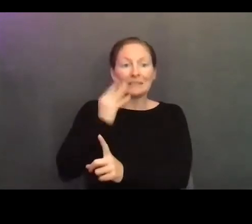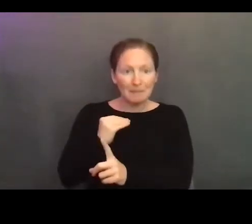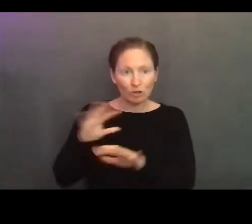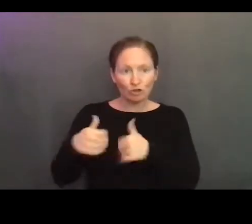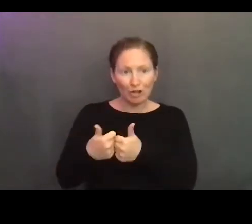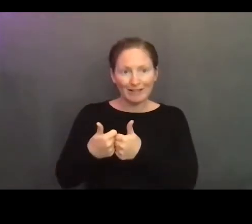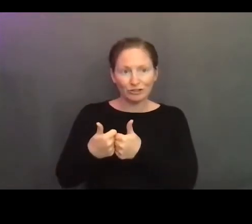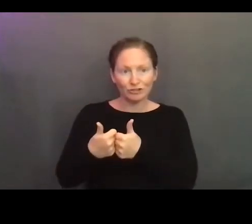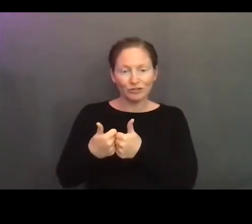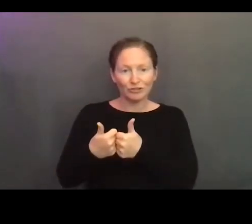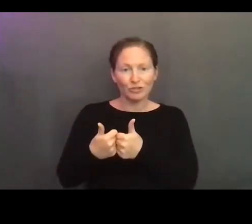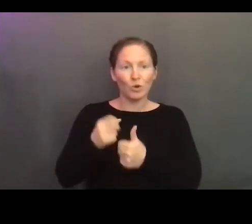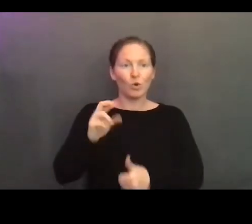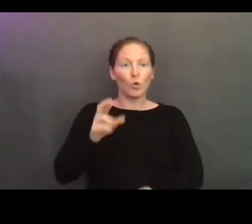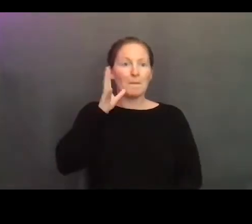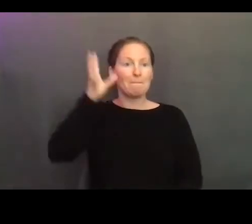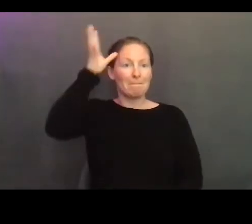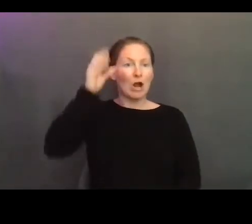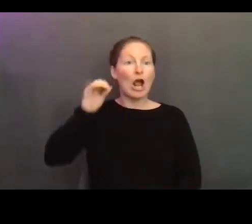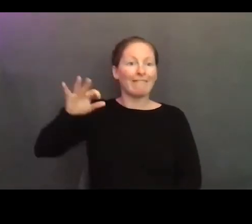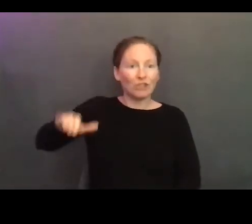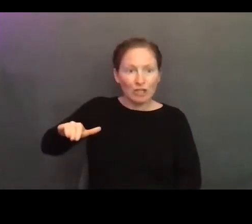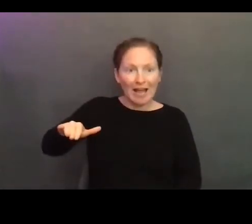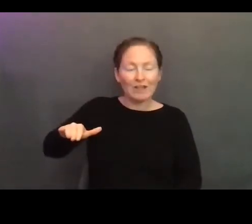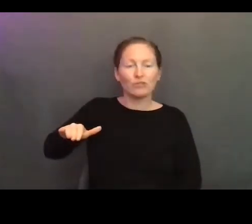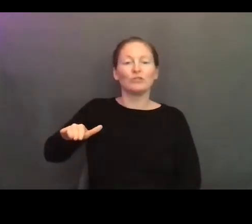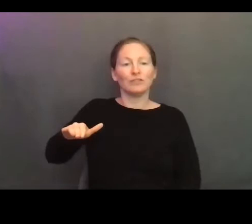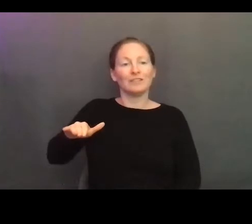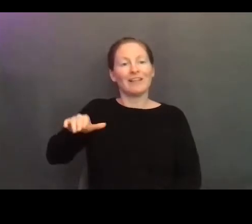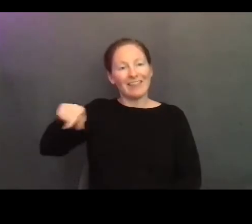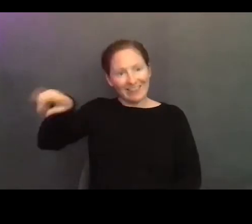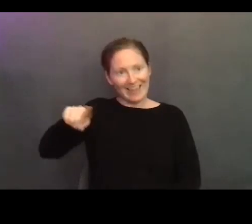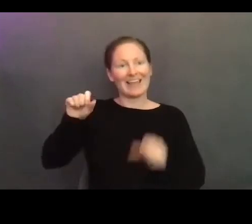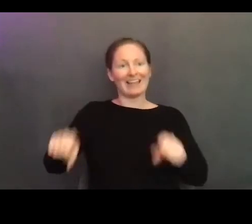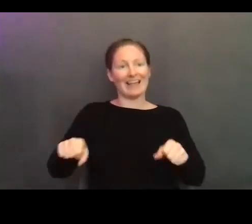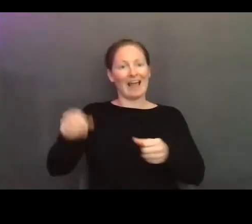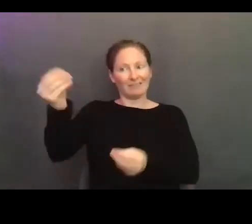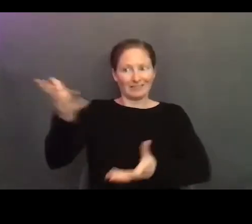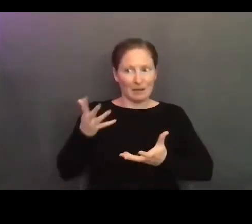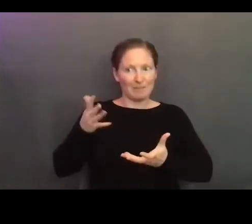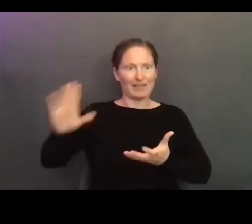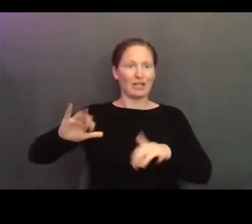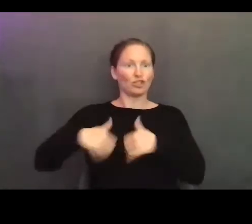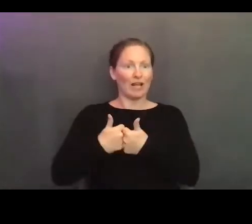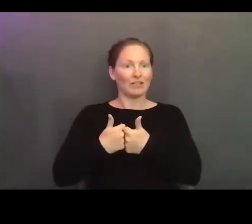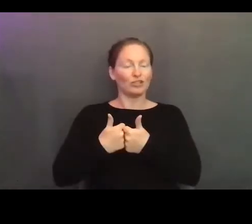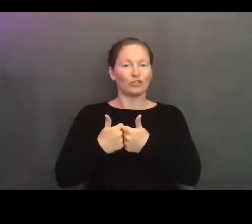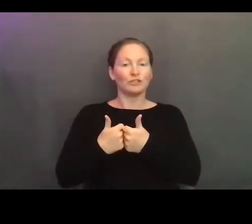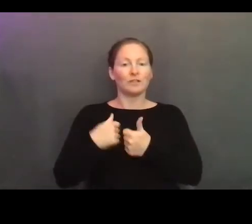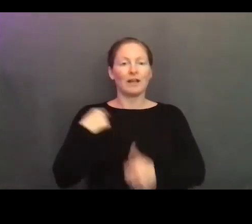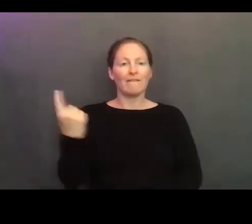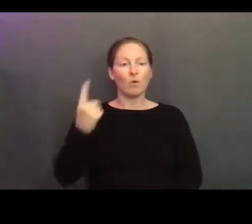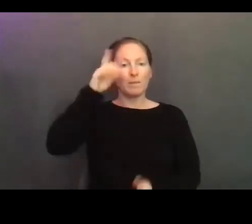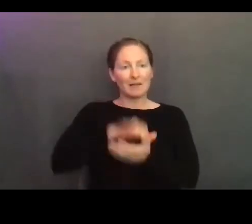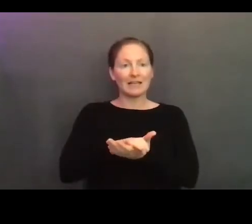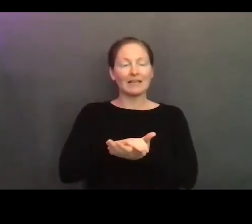only a parent of a child can express, the challenges that they're facing. So I've always believed that